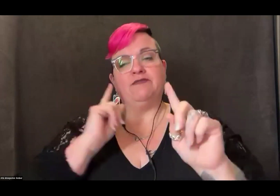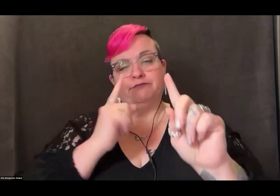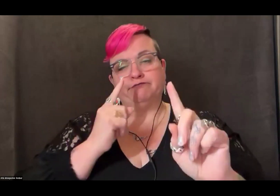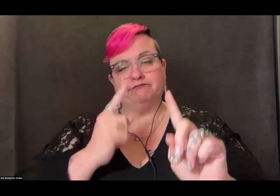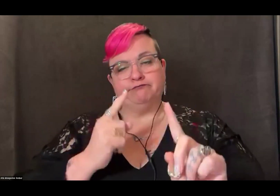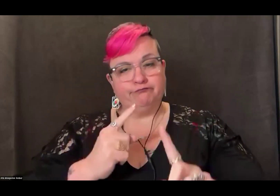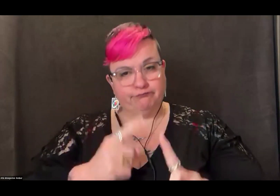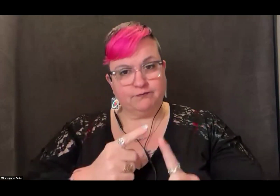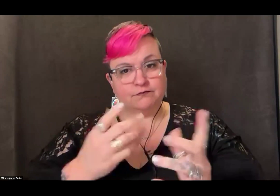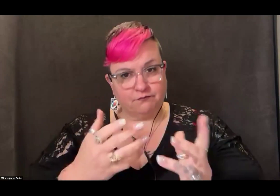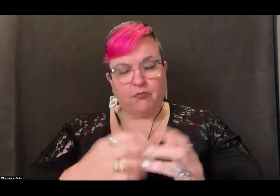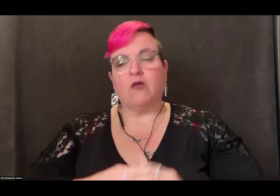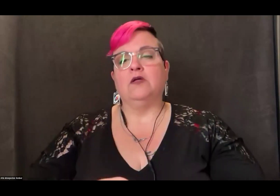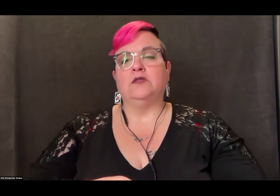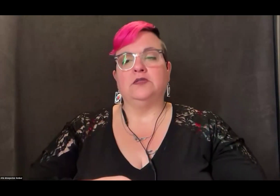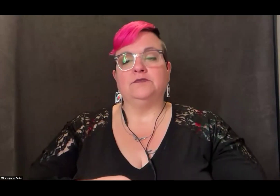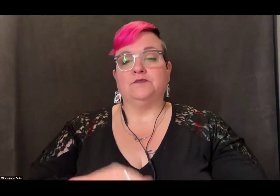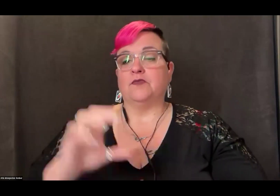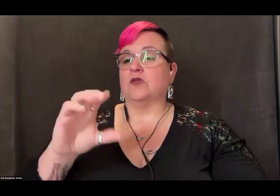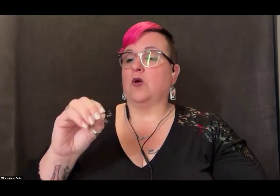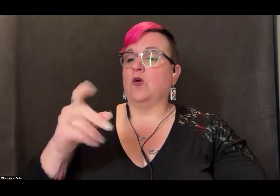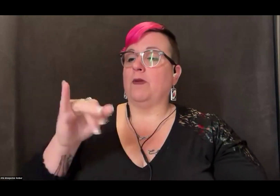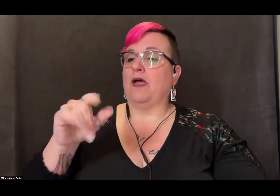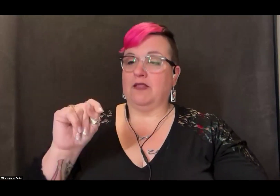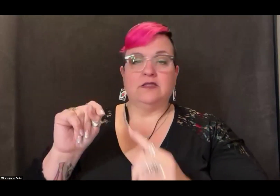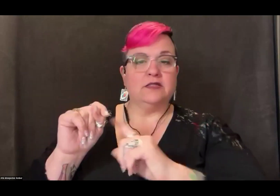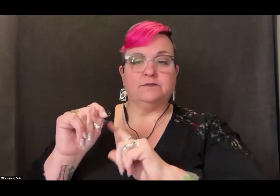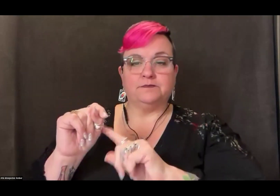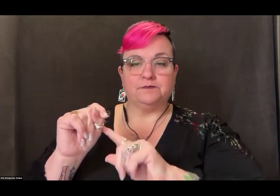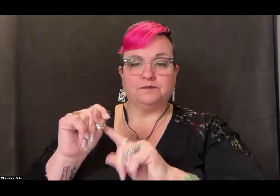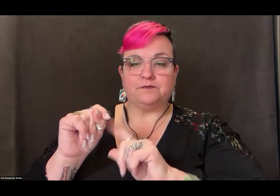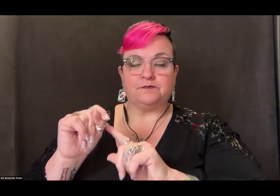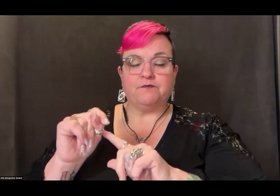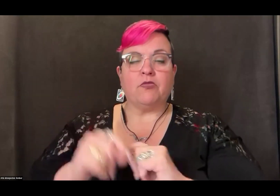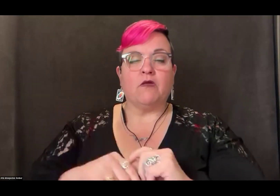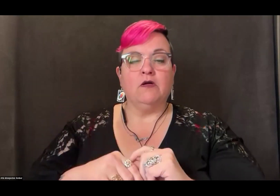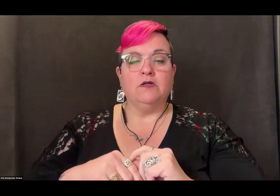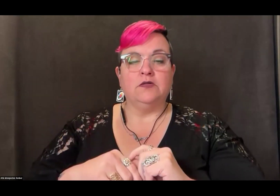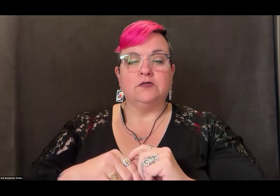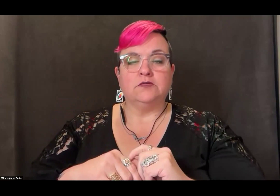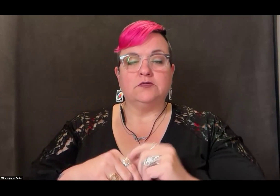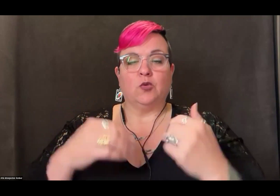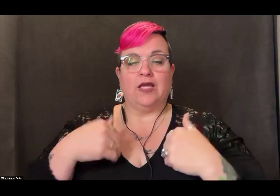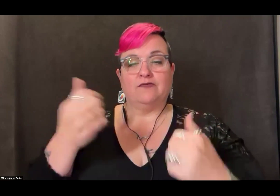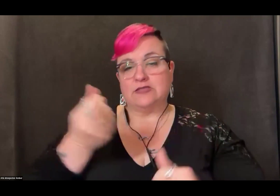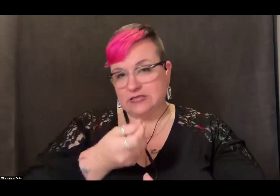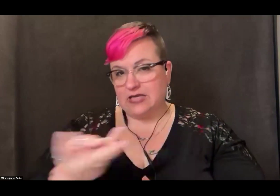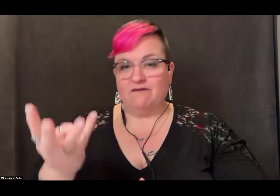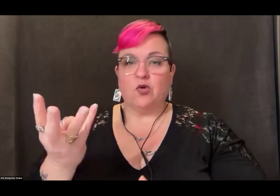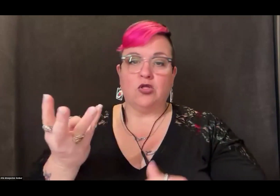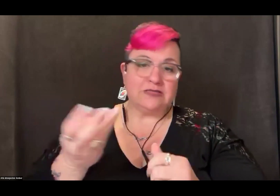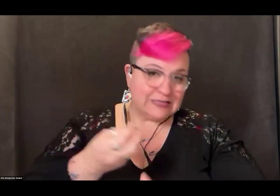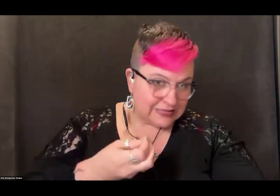do. So Copilot, that being said, there are